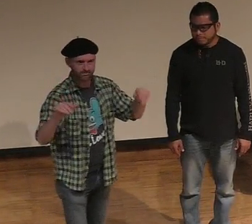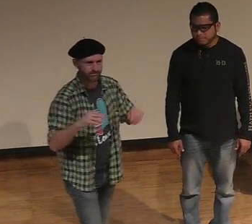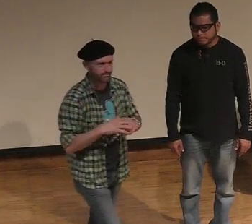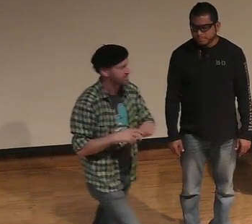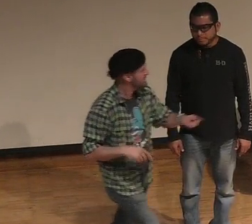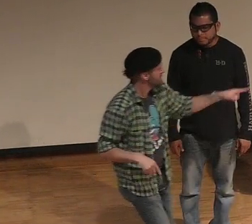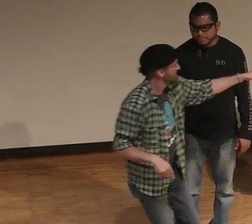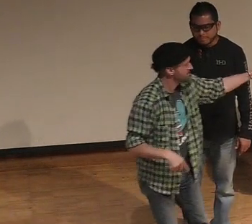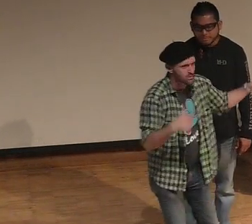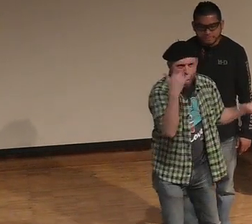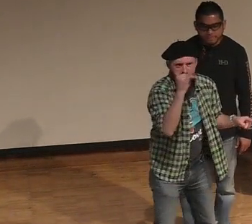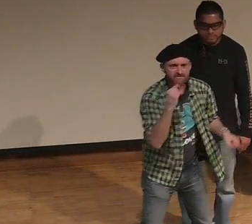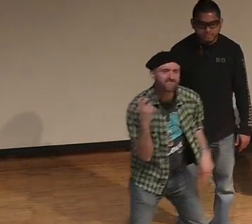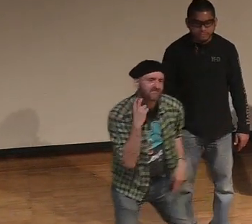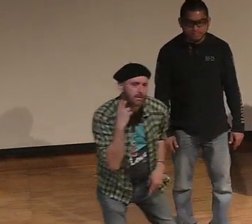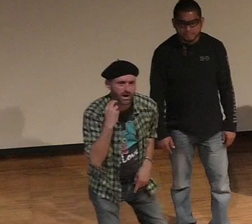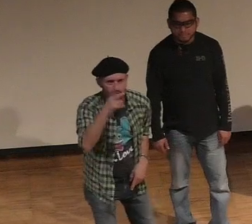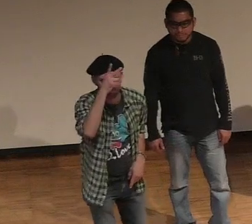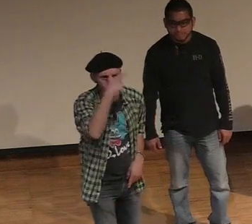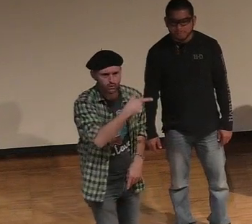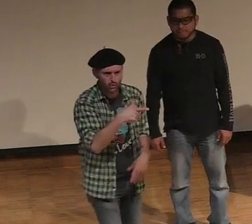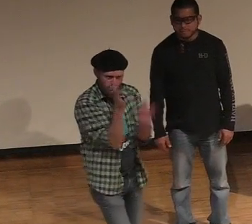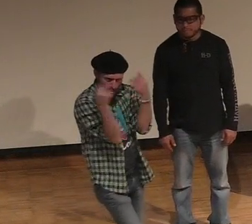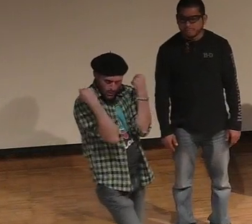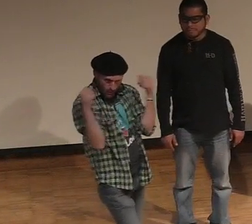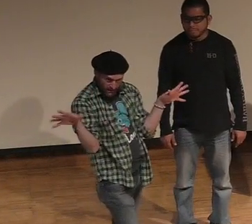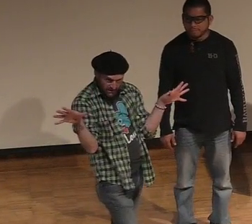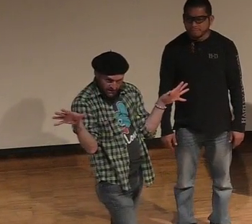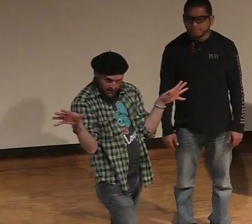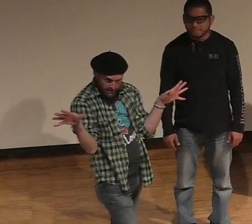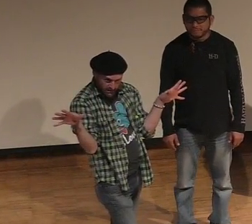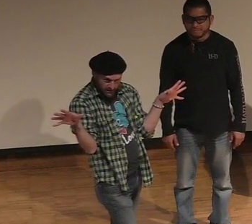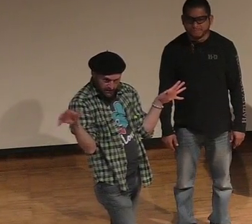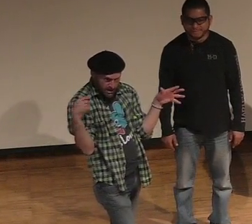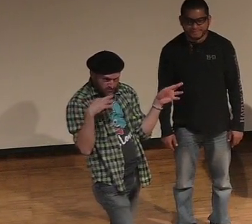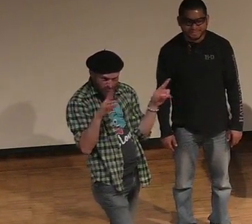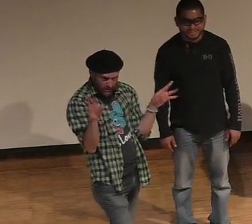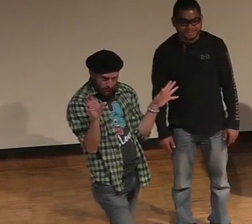to fly. She looks like a vampire rooster.